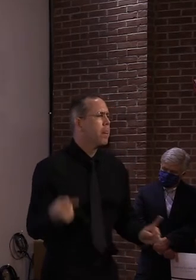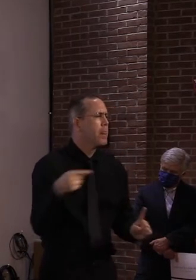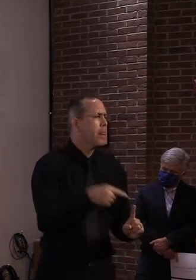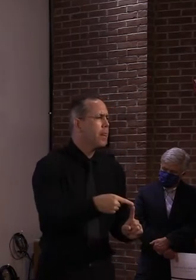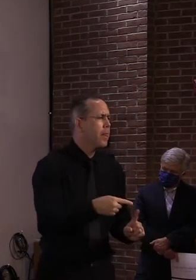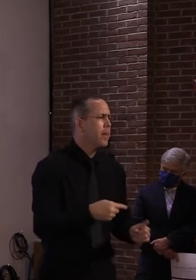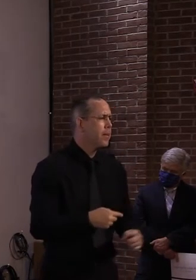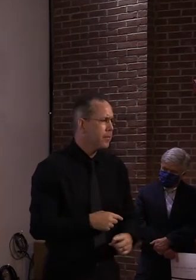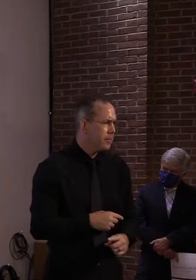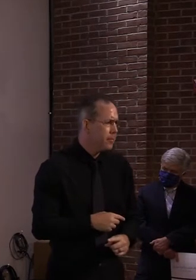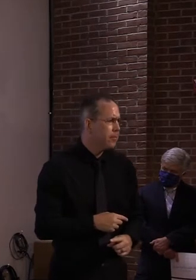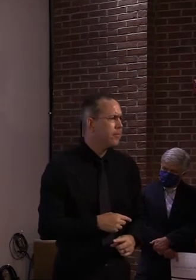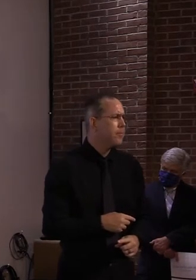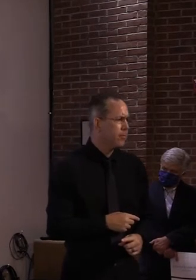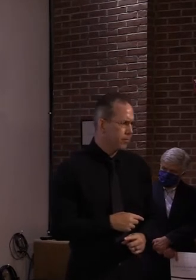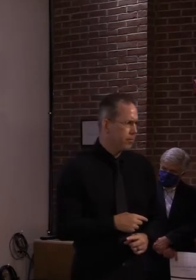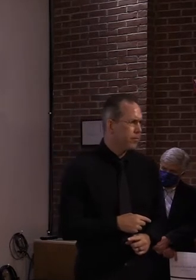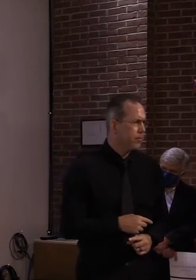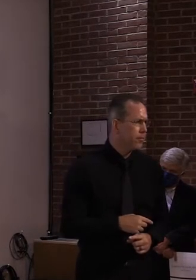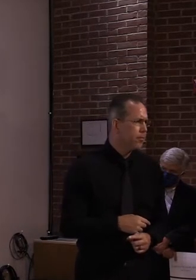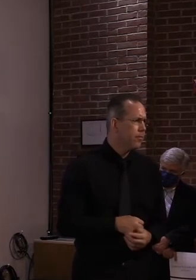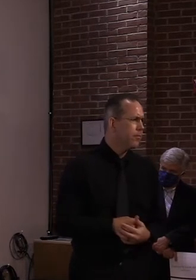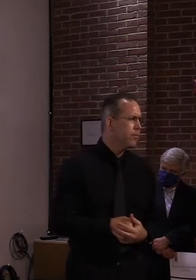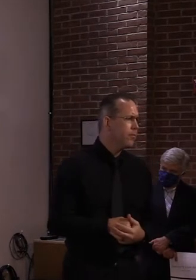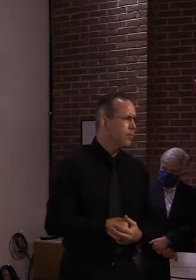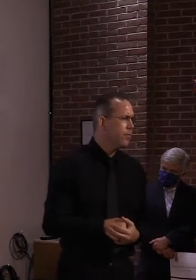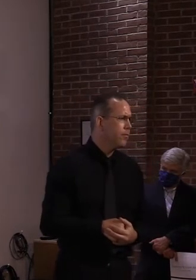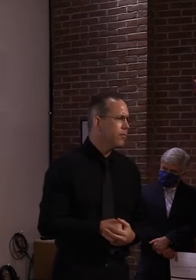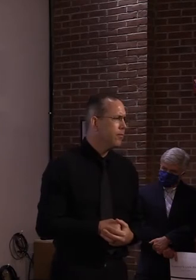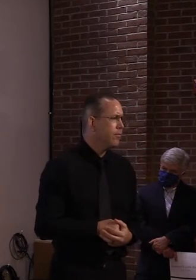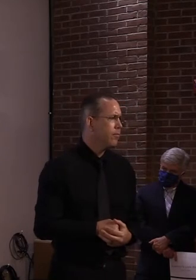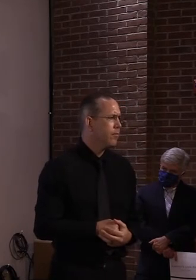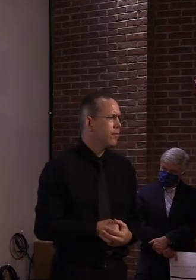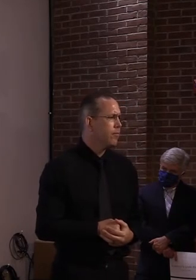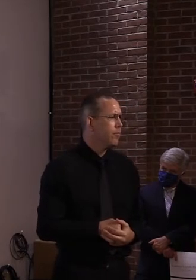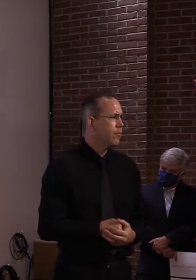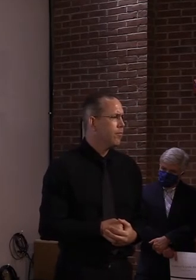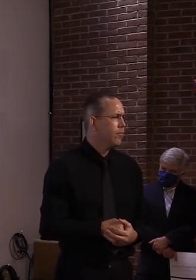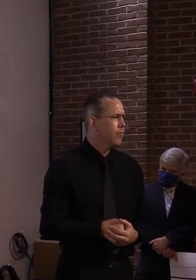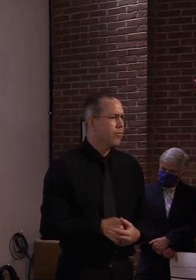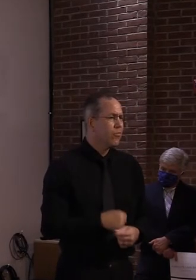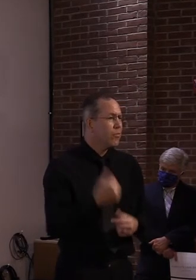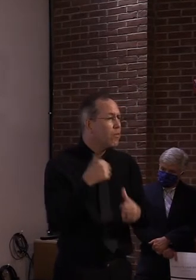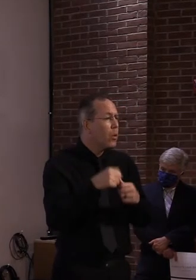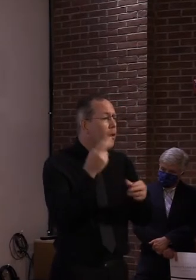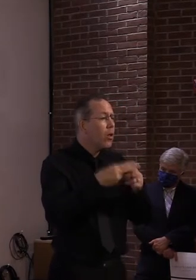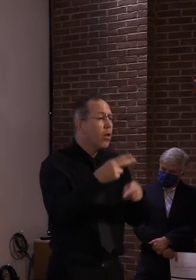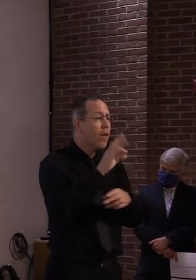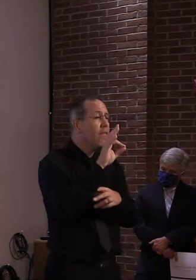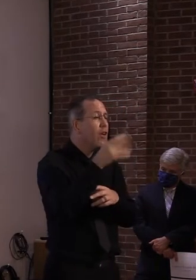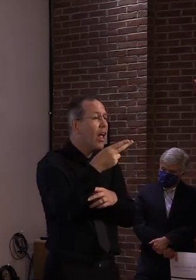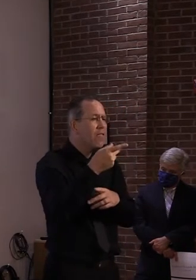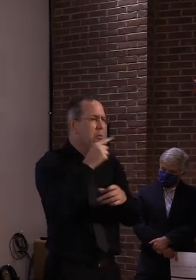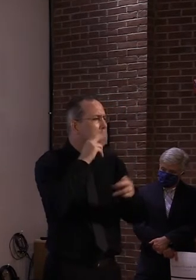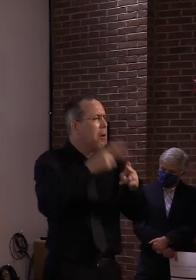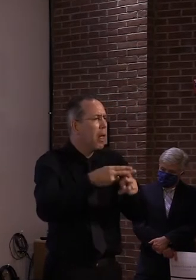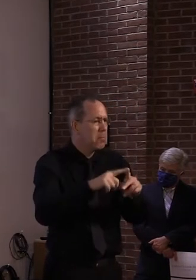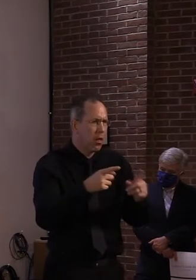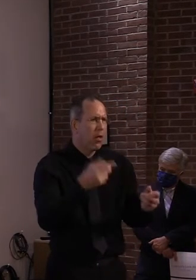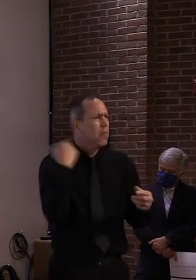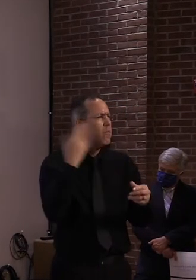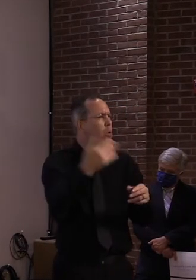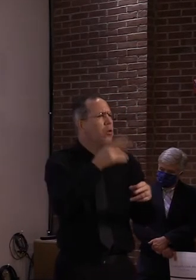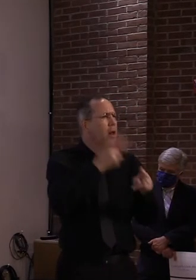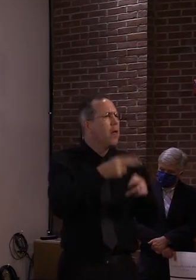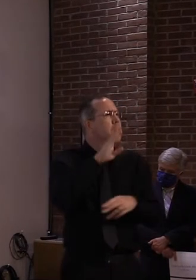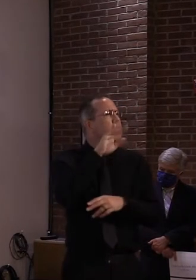Rehab, the Bennington School, Birchwood, each of the correctional centers. I mean, there was discussion talking about an inmate